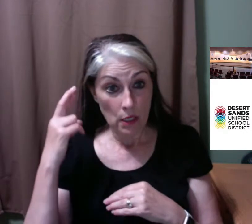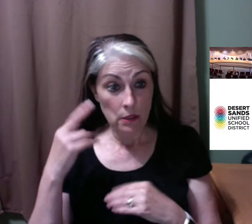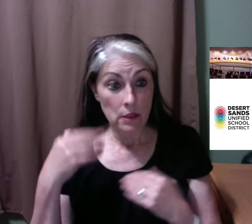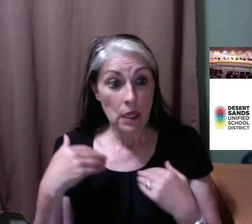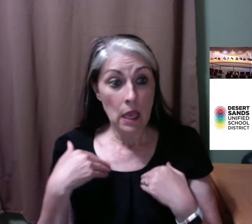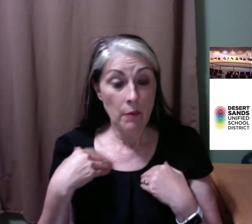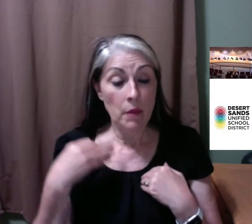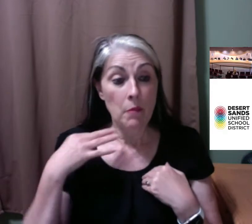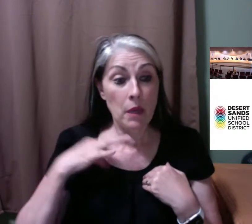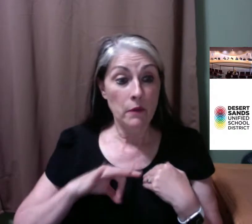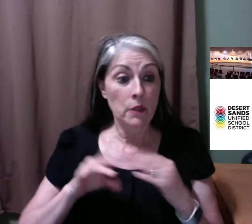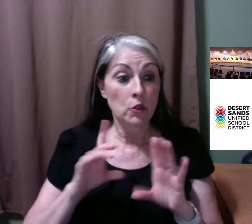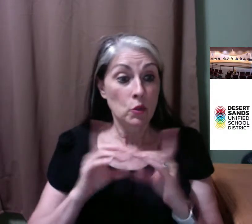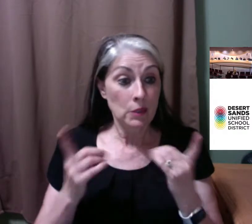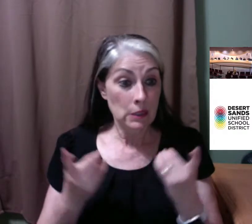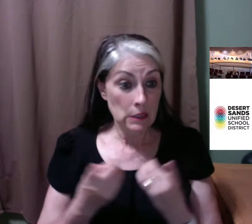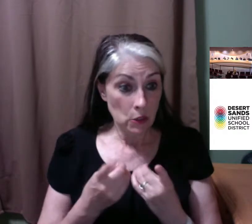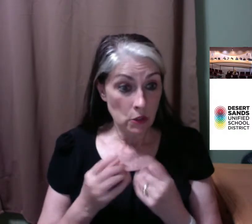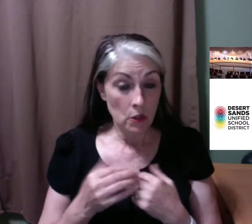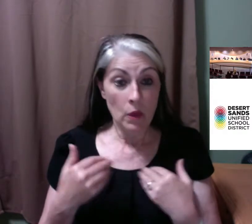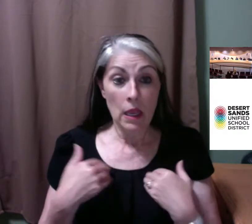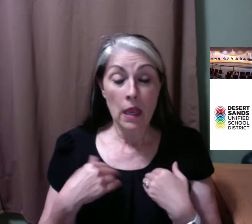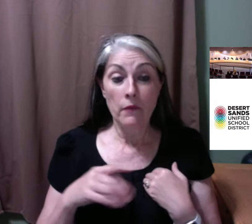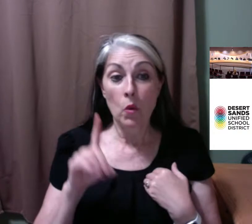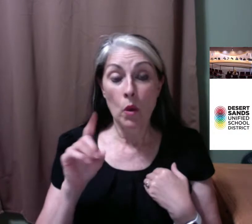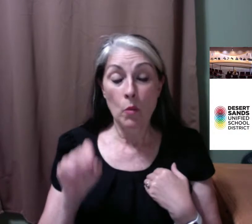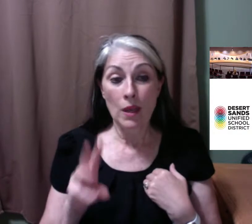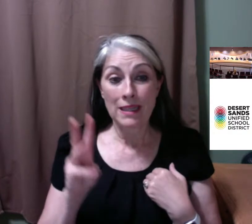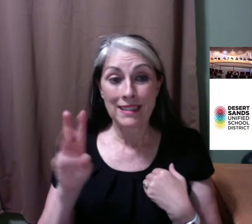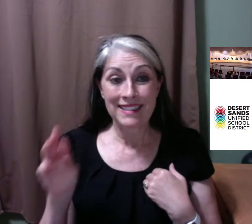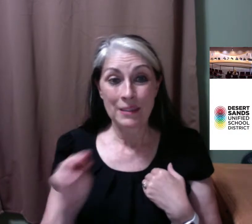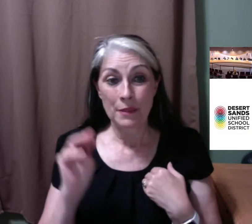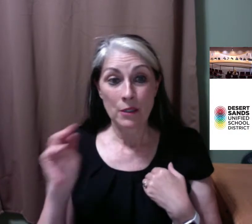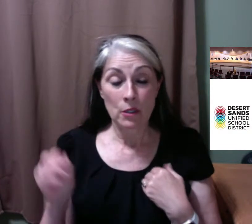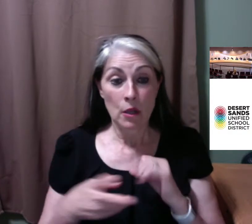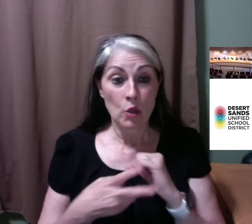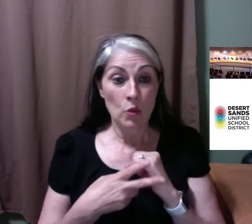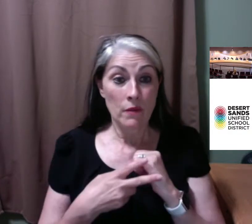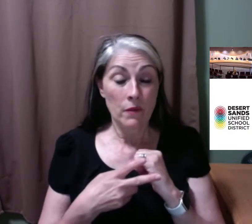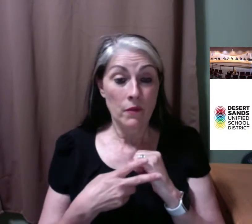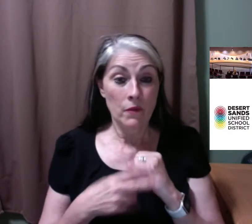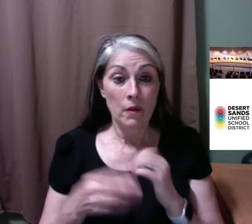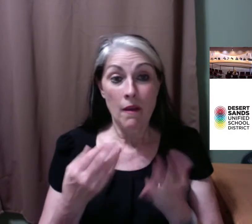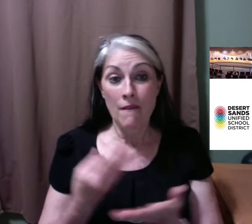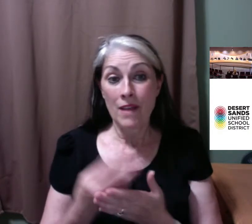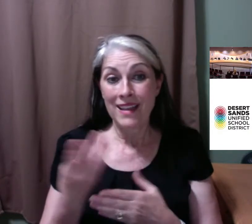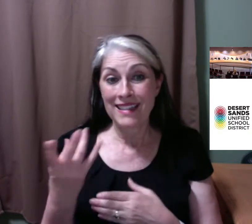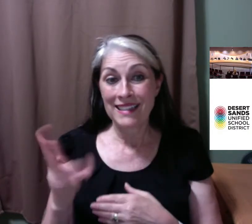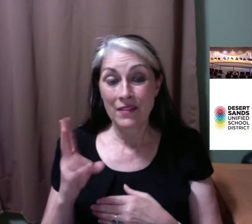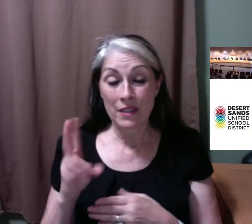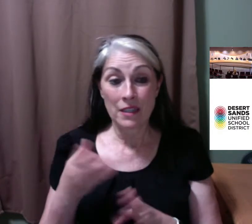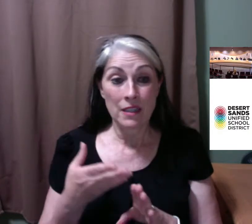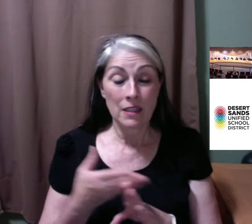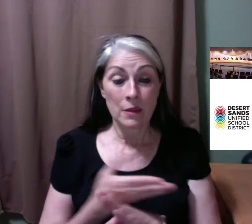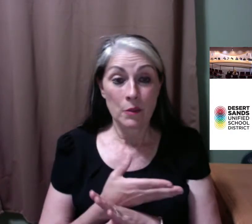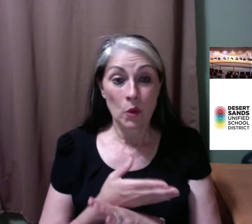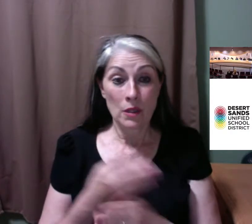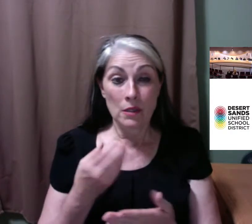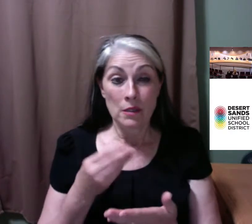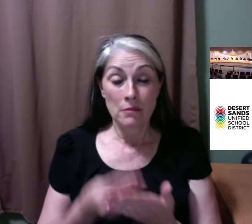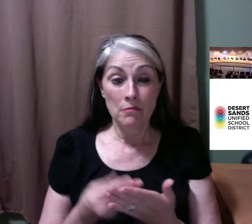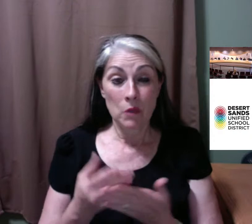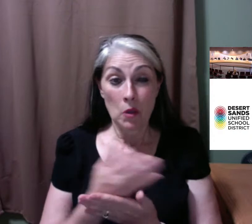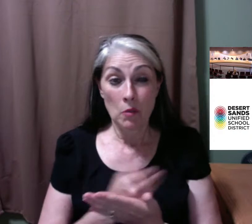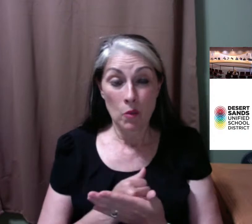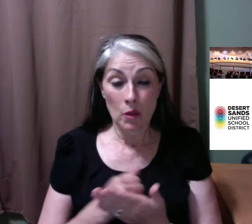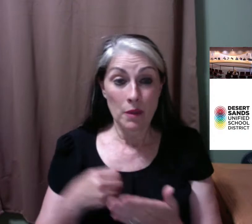been beneficial to the district. We have a $1.6 million reserve in Fund 17 for post-employment benefits. I really need to move that and put